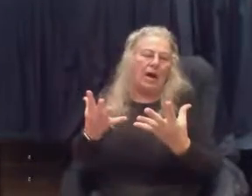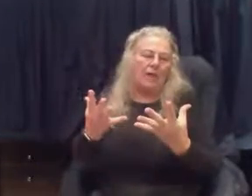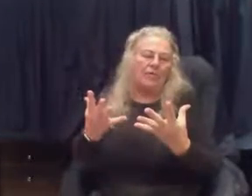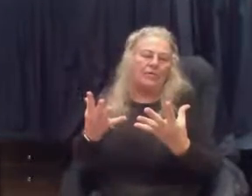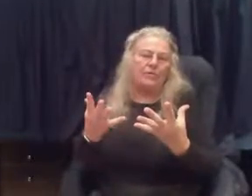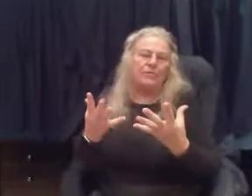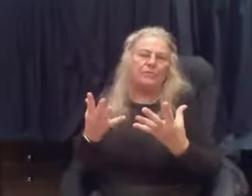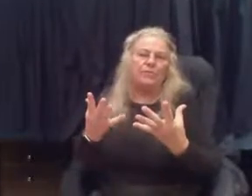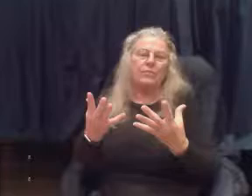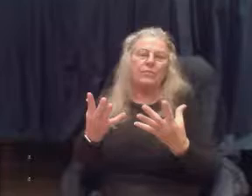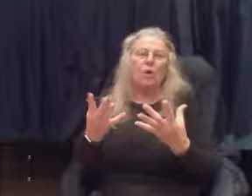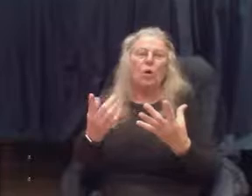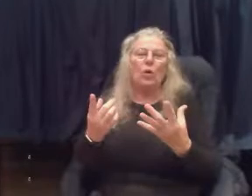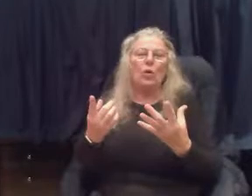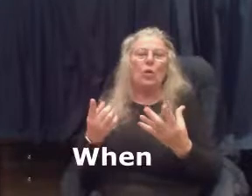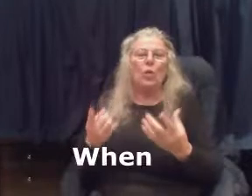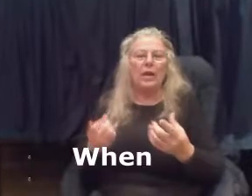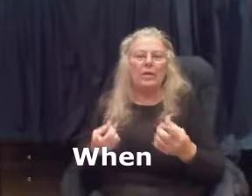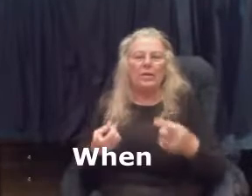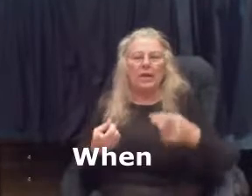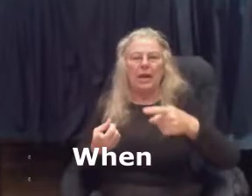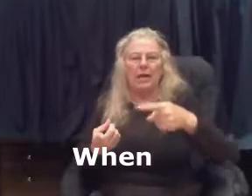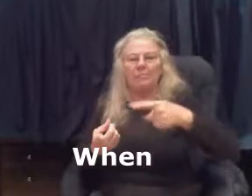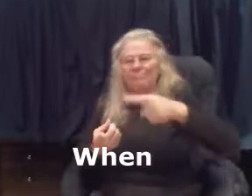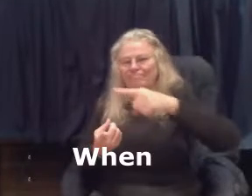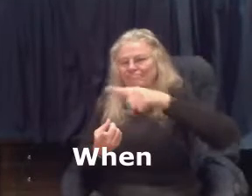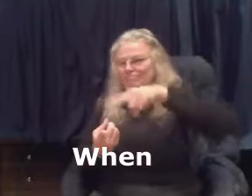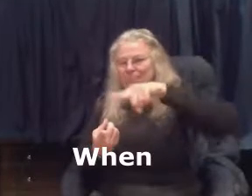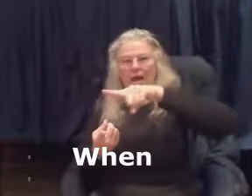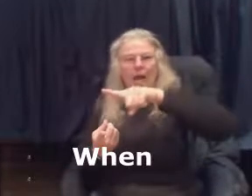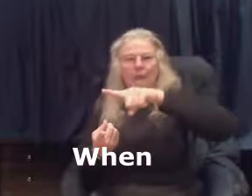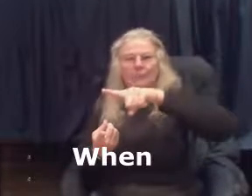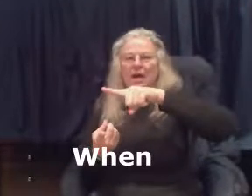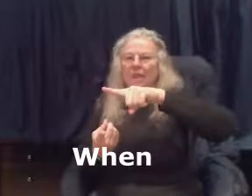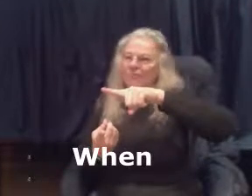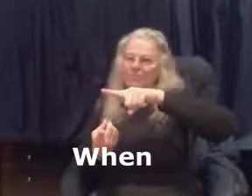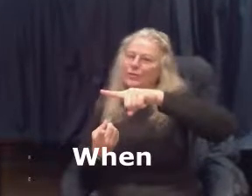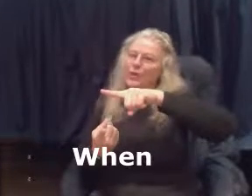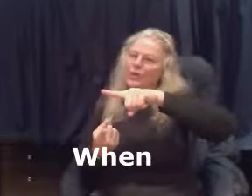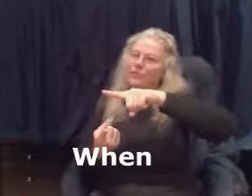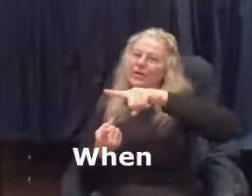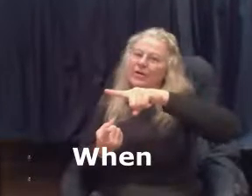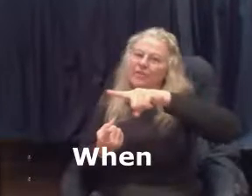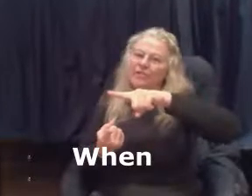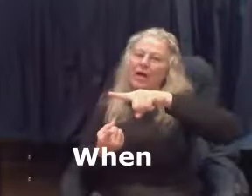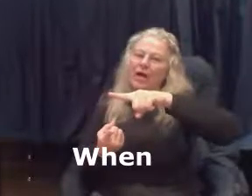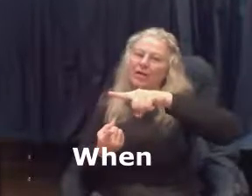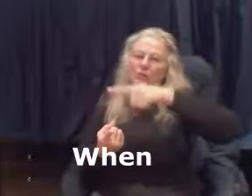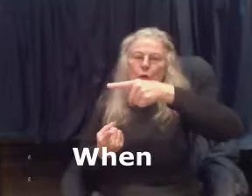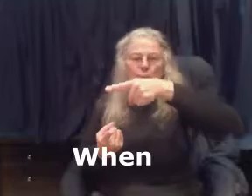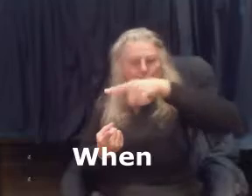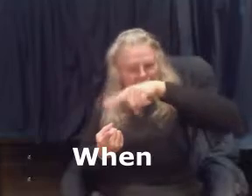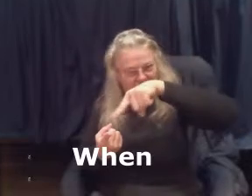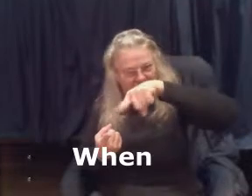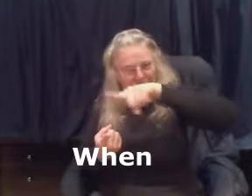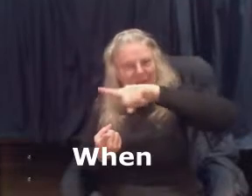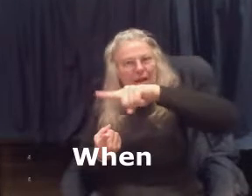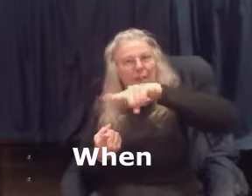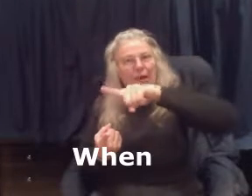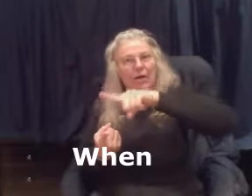Revived. When, and I'm not really a very good flyer, so when I'm flying up here,